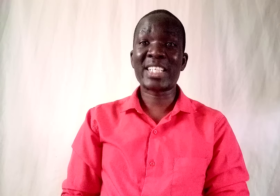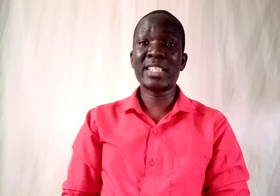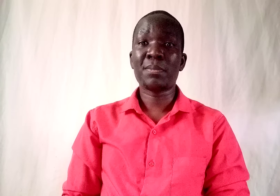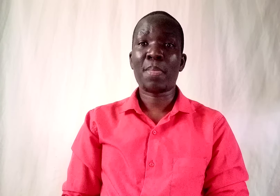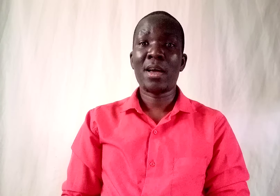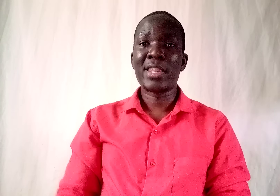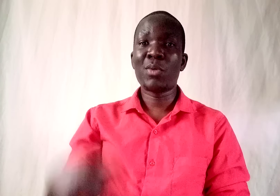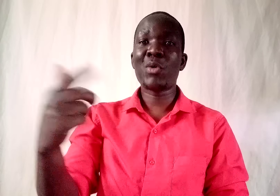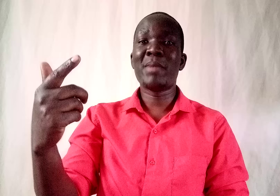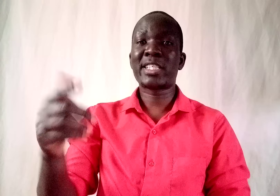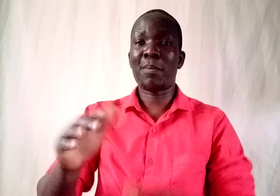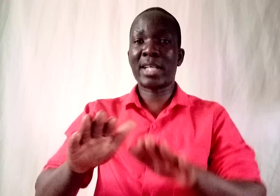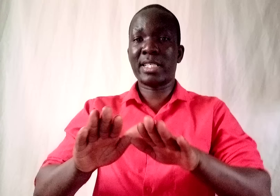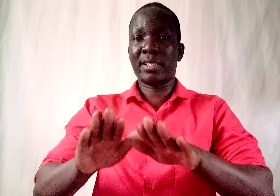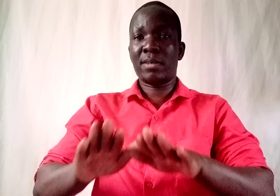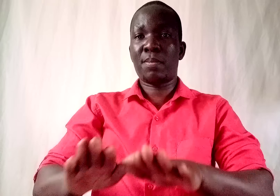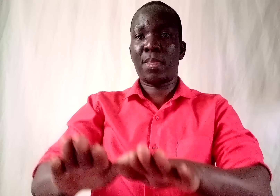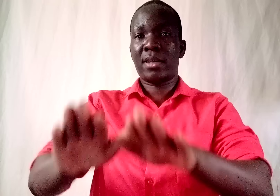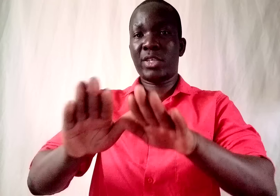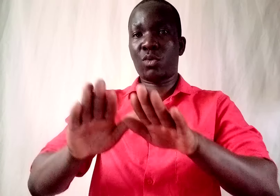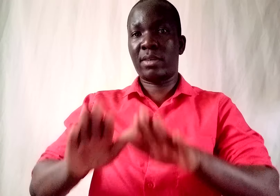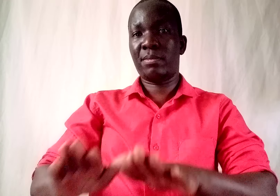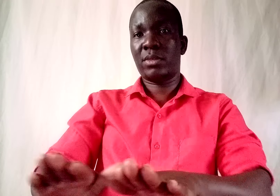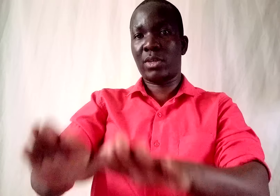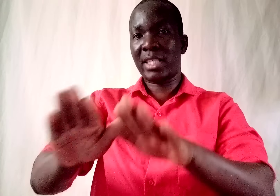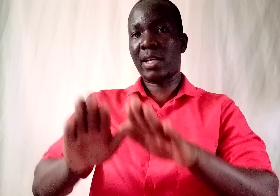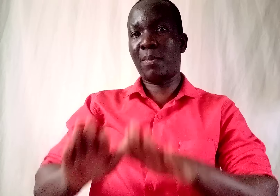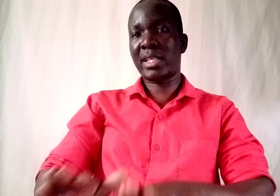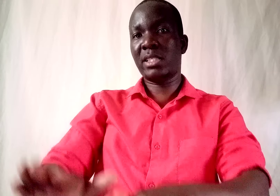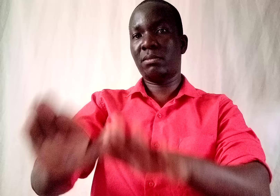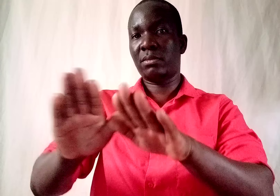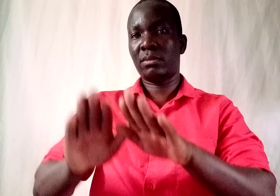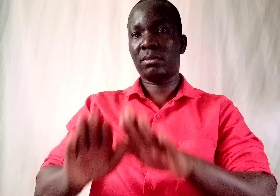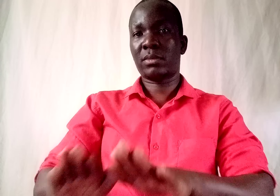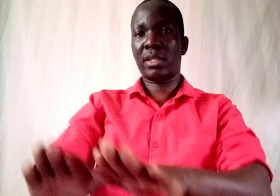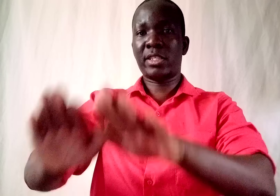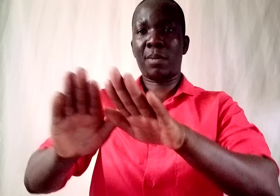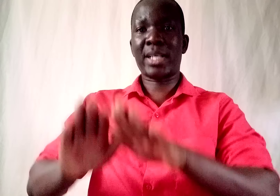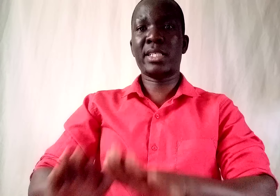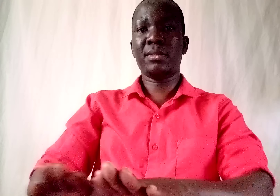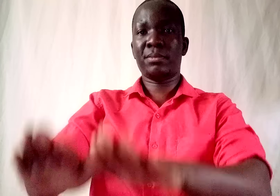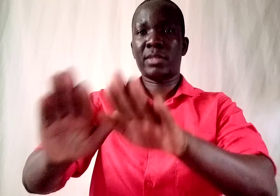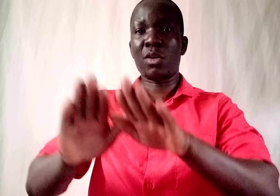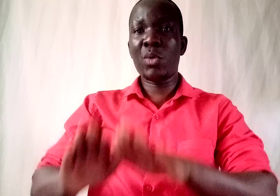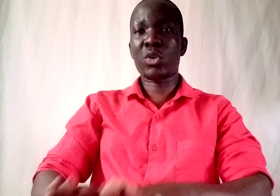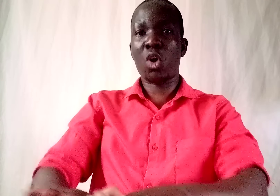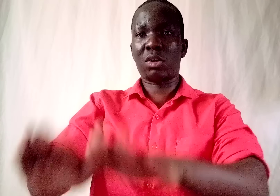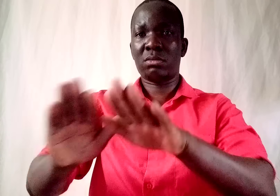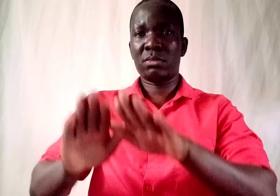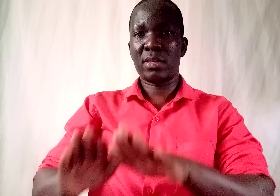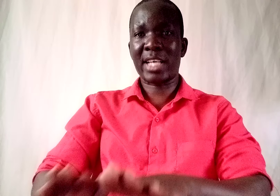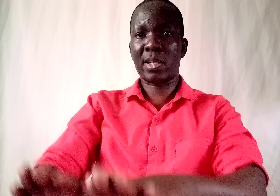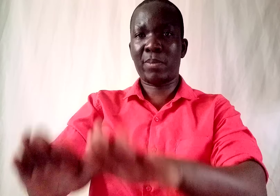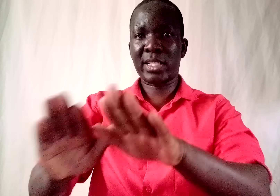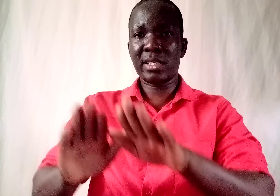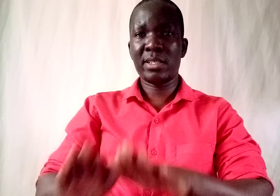chapatti. The way we make chapatti, this one. So that's chapatti. This chapatti. The way we roll, that's chapatti. That's